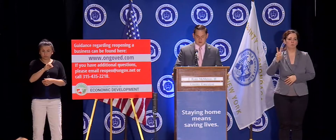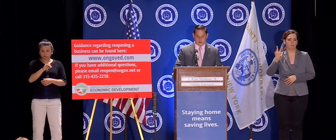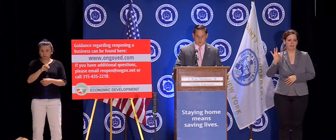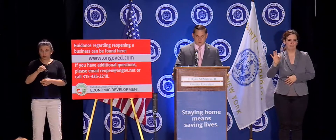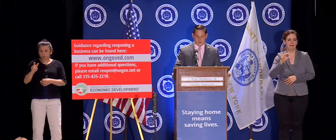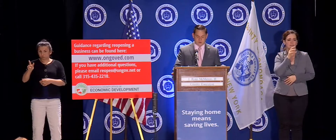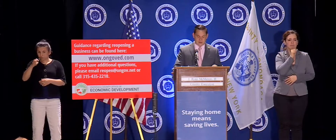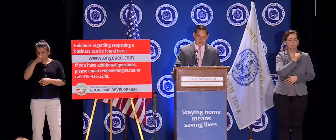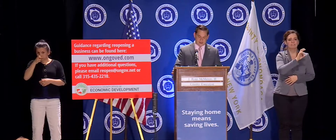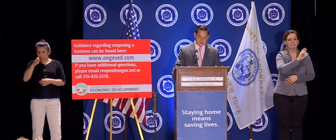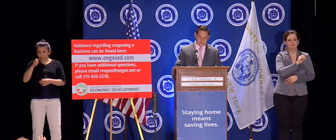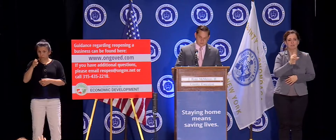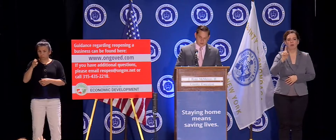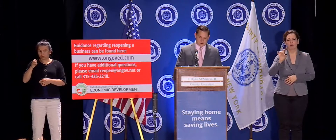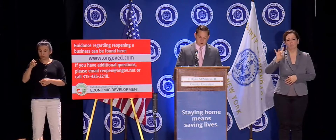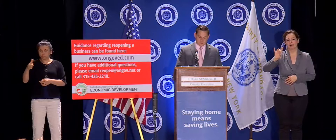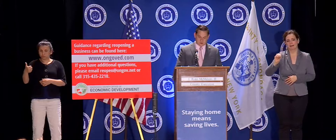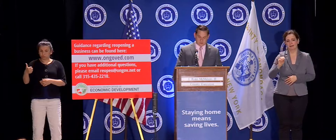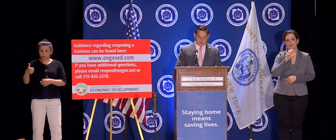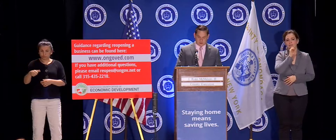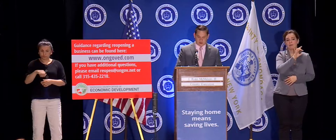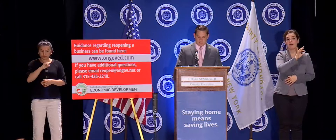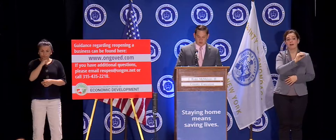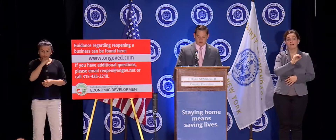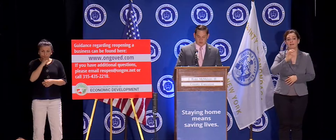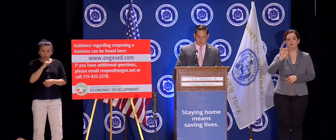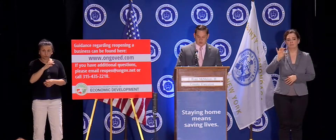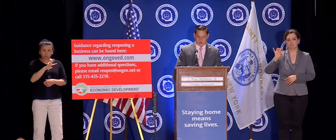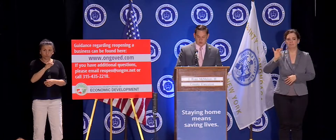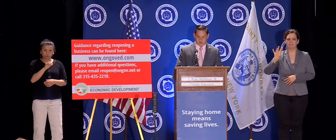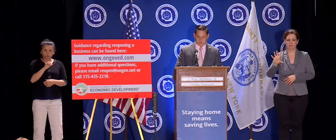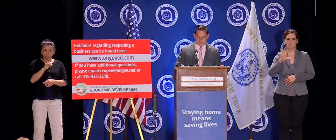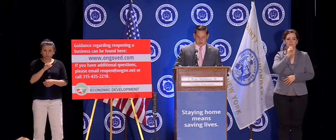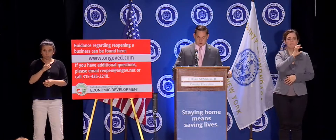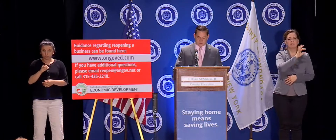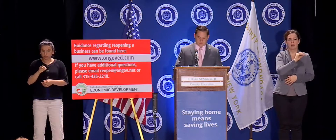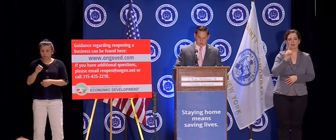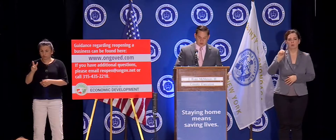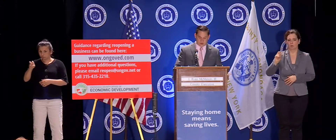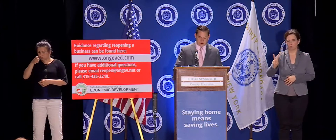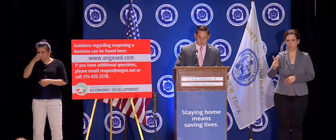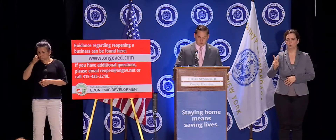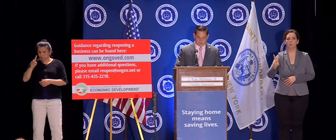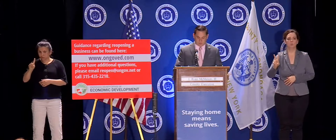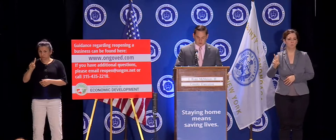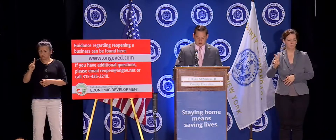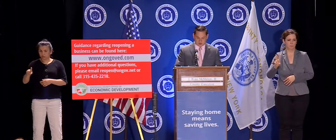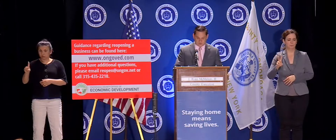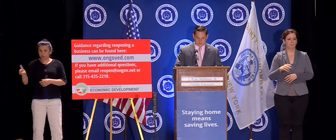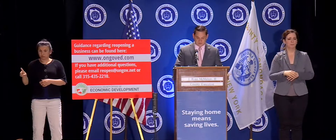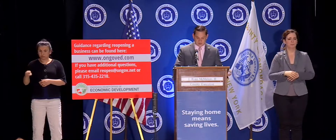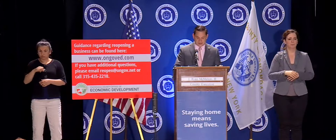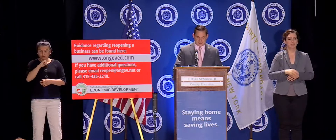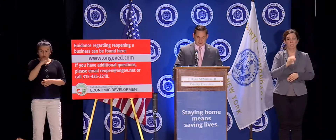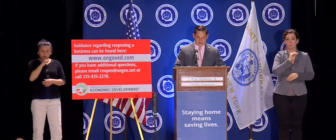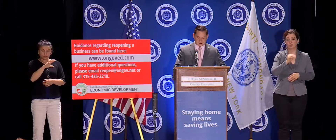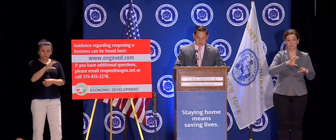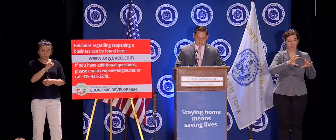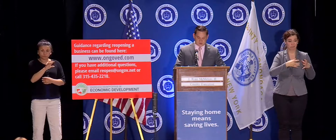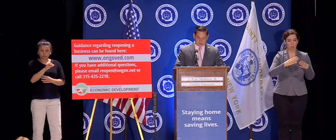in their 80s, and 102 in their 90s. 20% are under 30, 32% are under 40, 44% are under